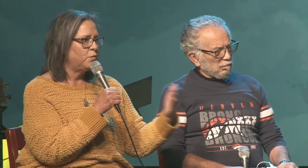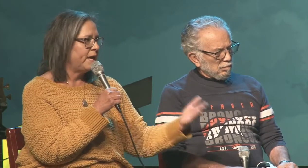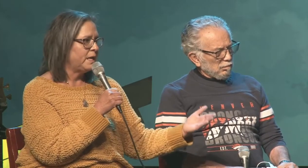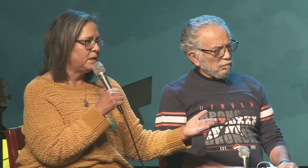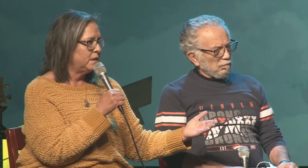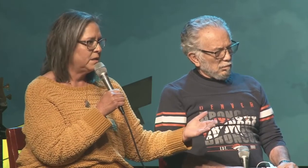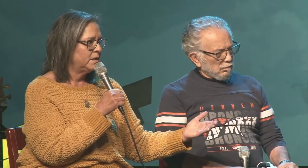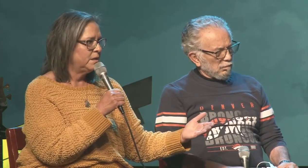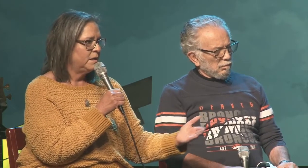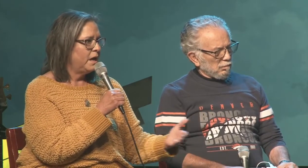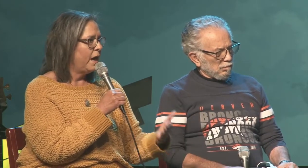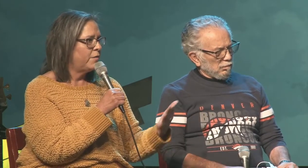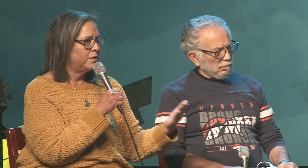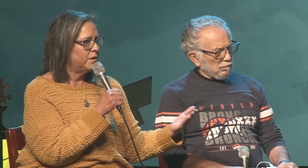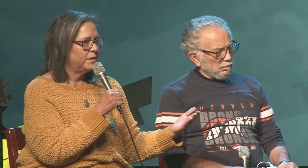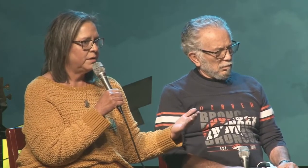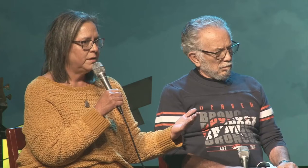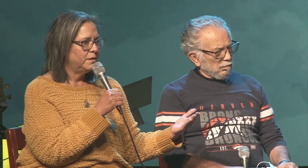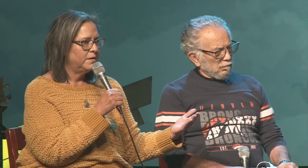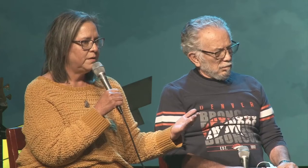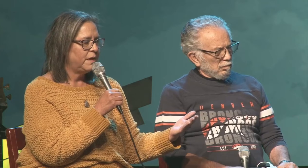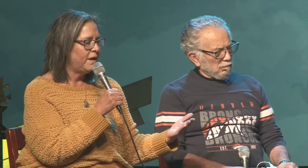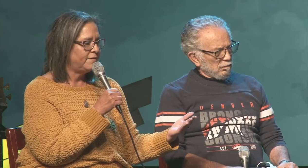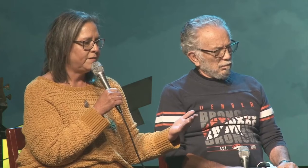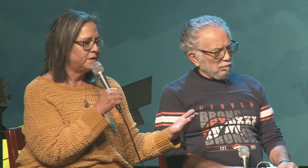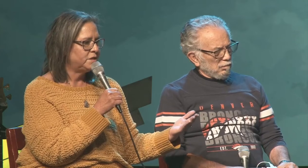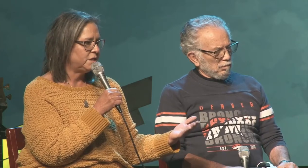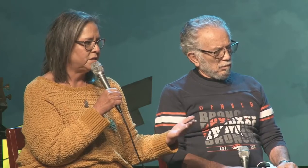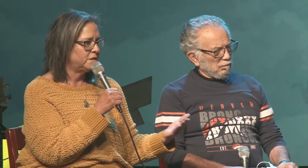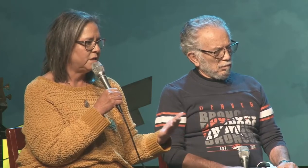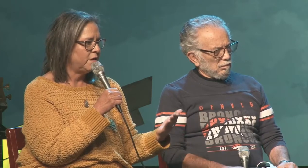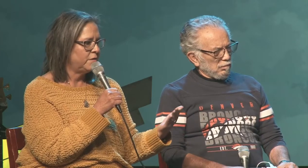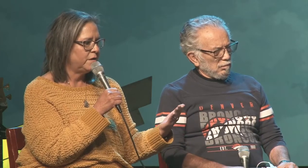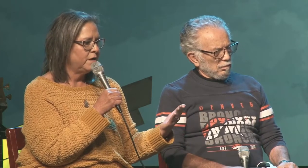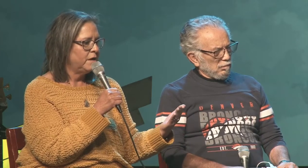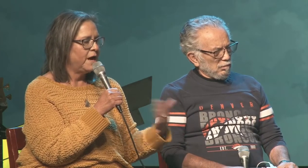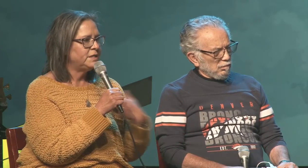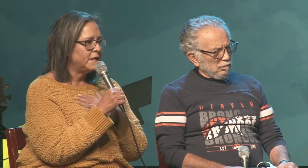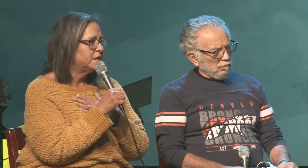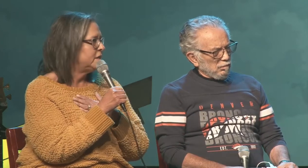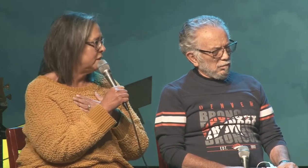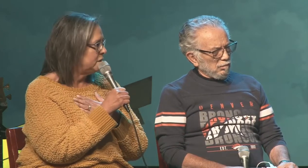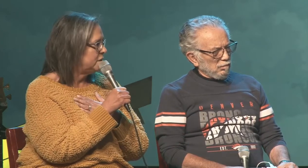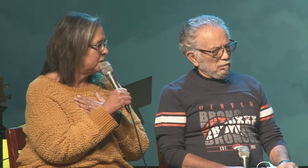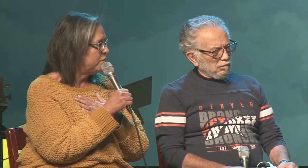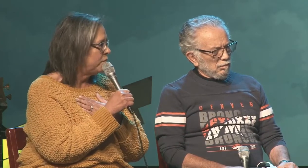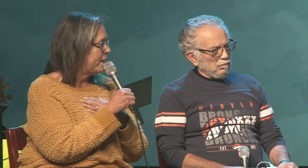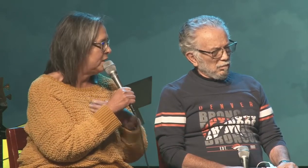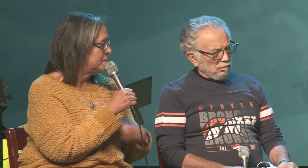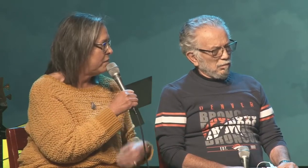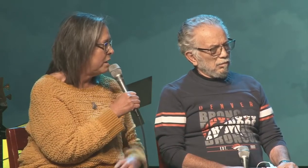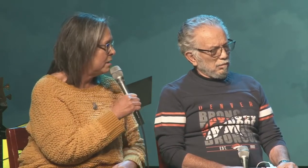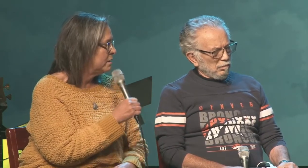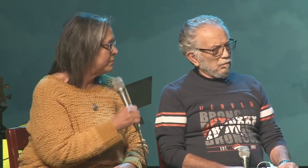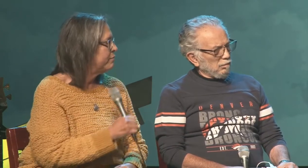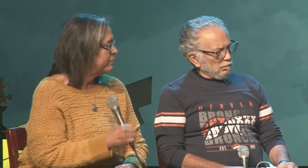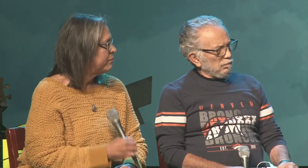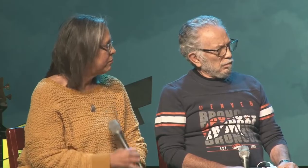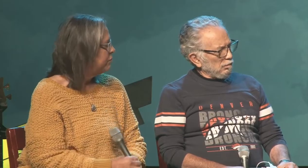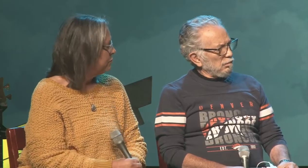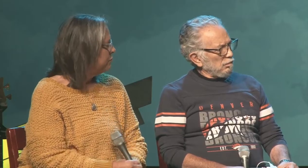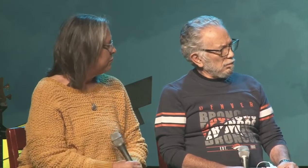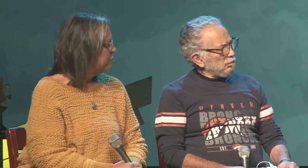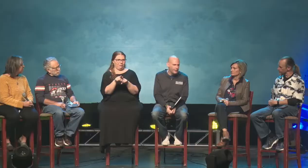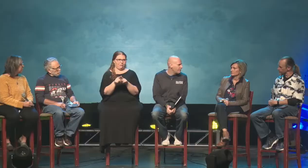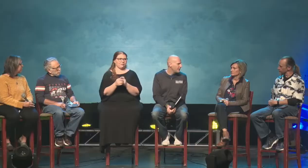it wane, our life in Jesus, our identity in Jesus will wane as well.